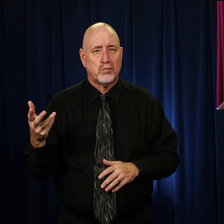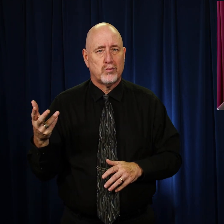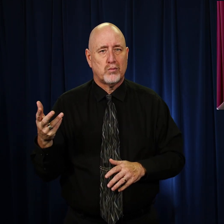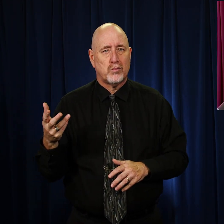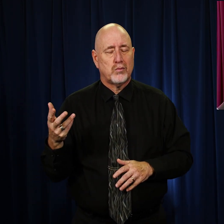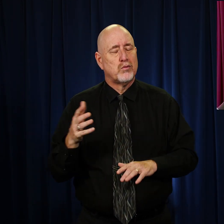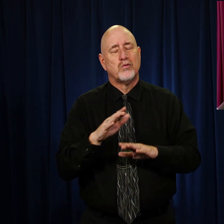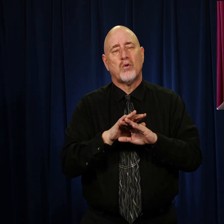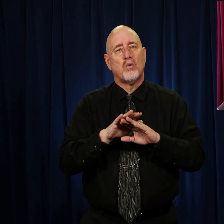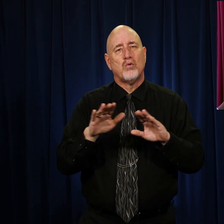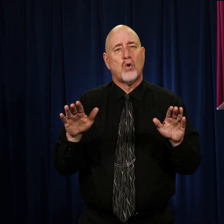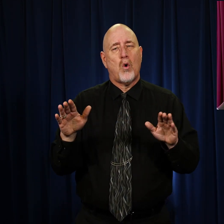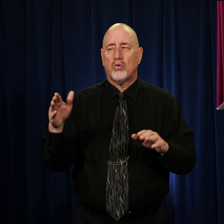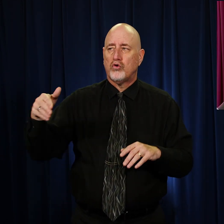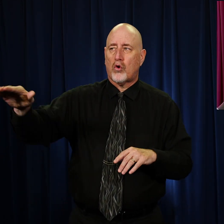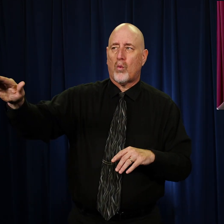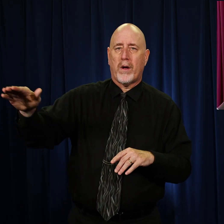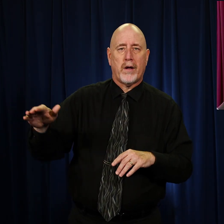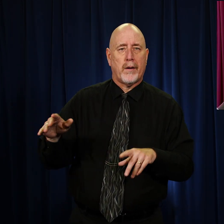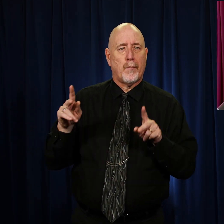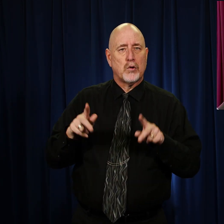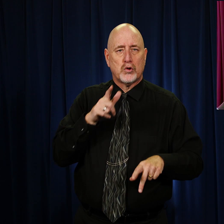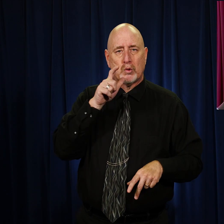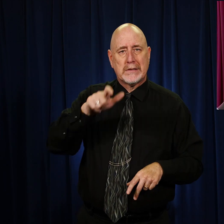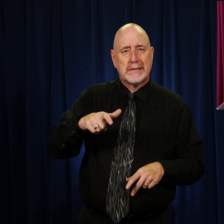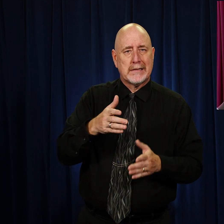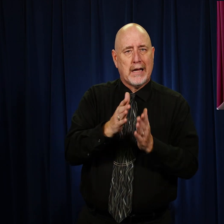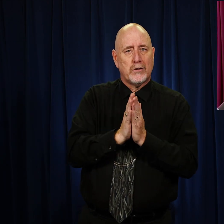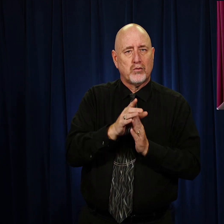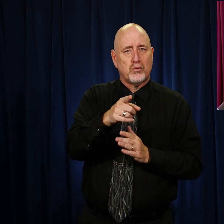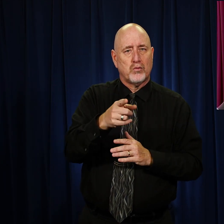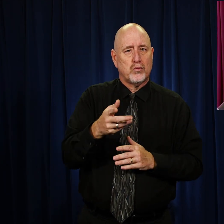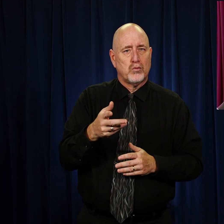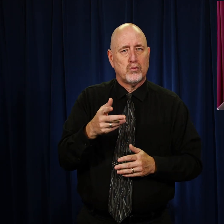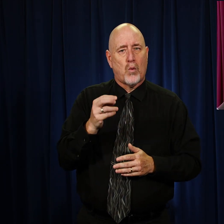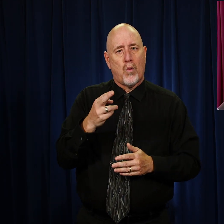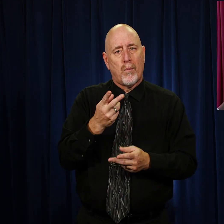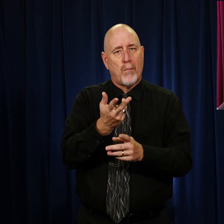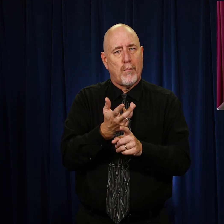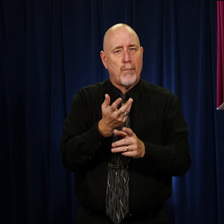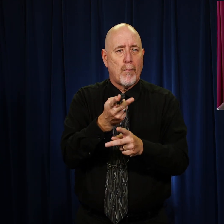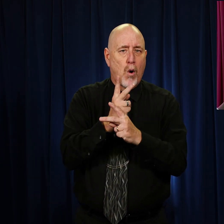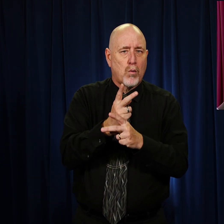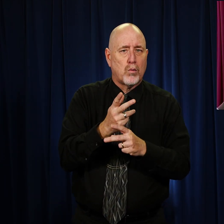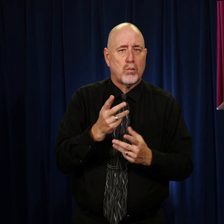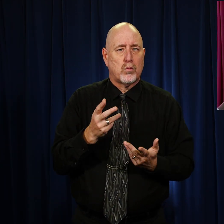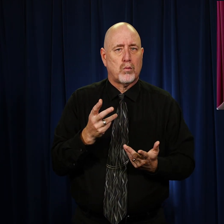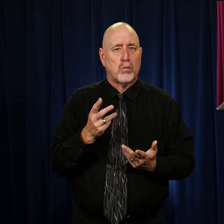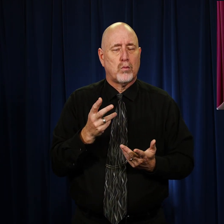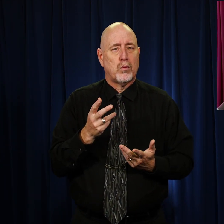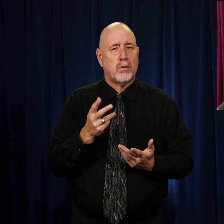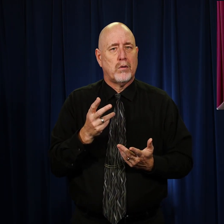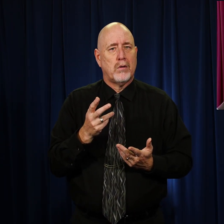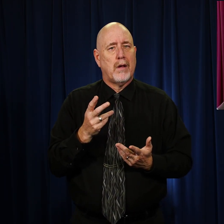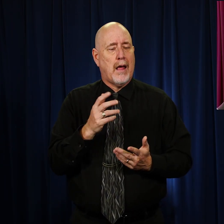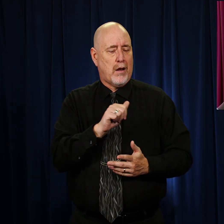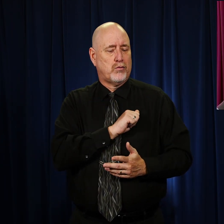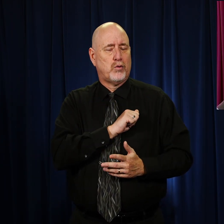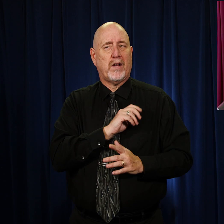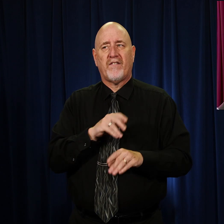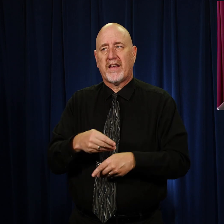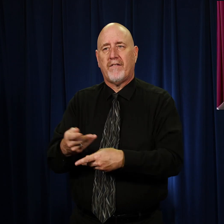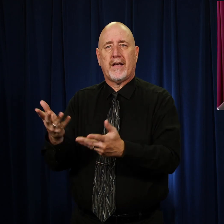So don't turn away someone who wants to ask of you or wants to borrow from you. This is a giving